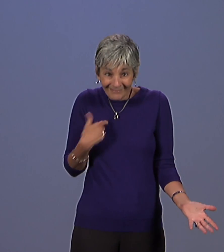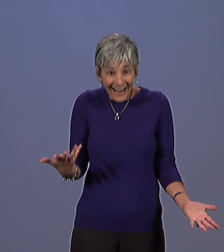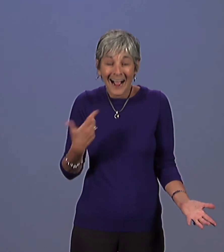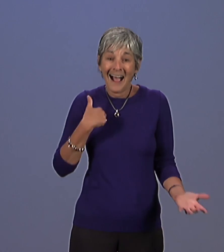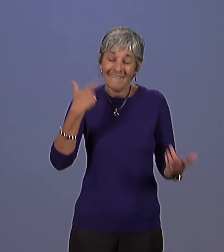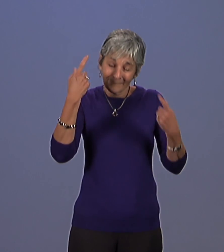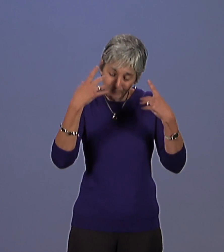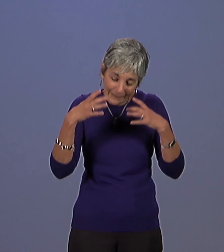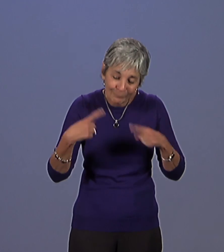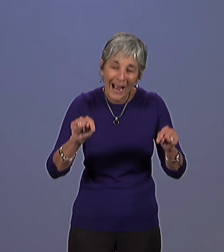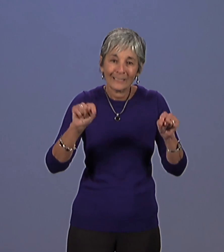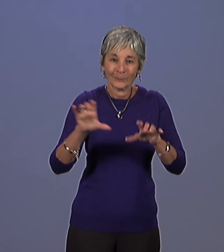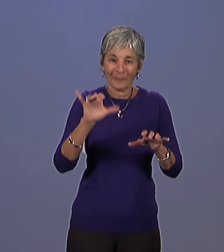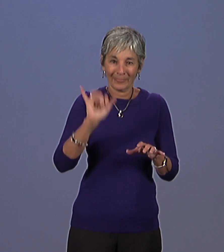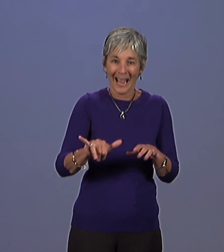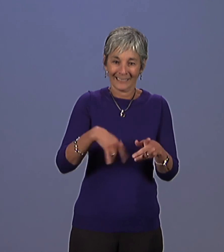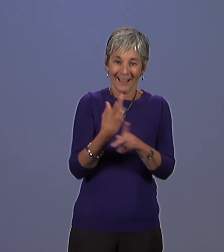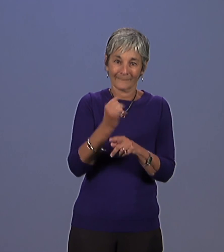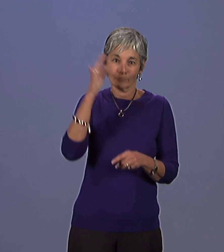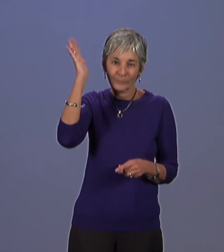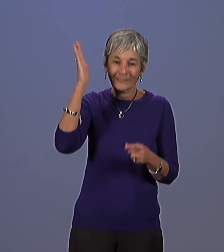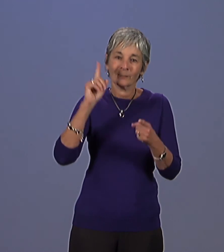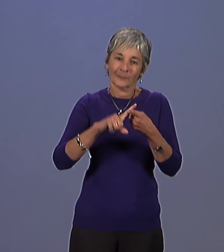it. And when I try to present to people,